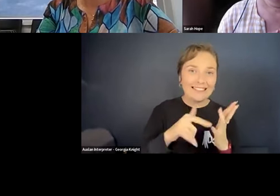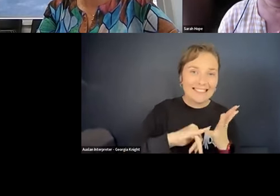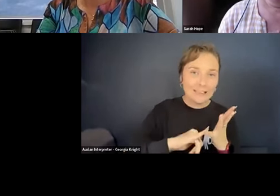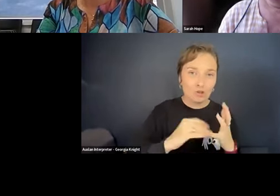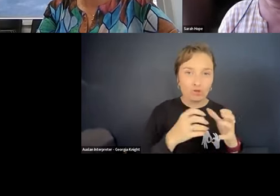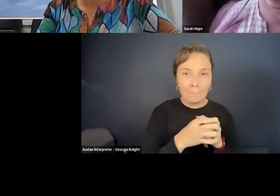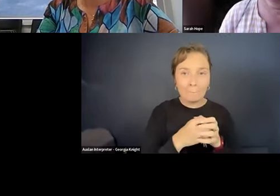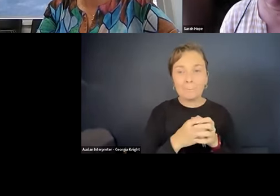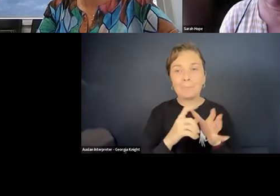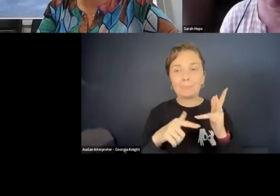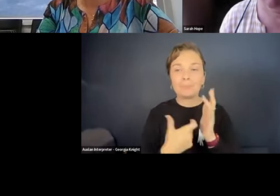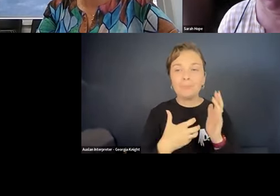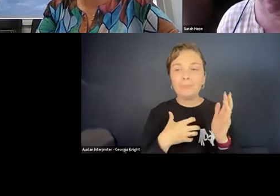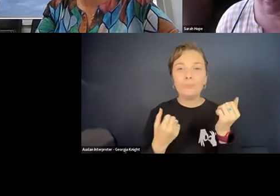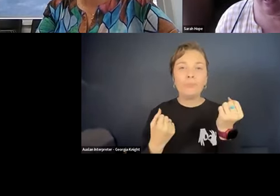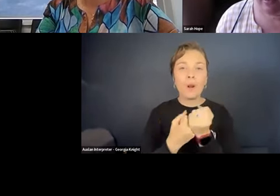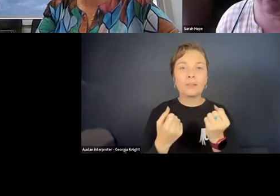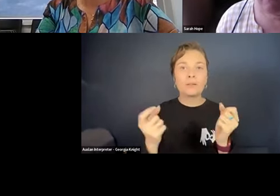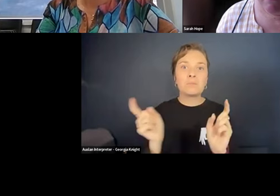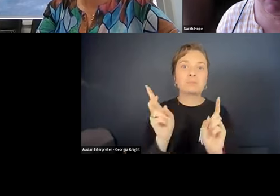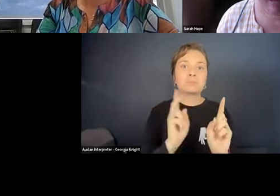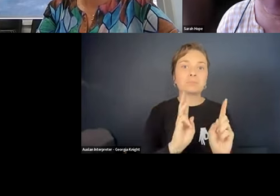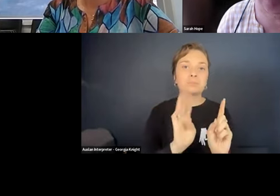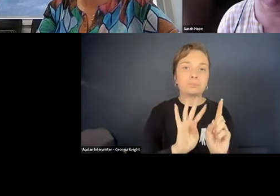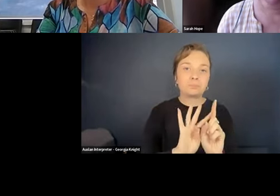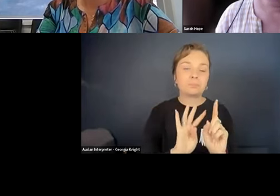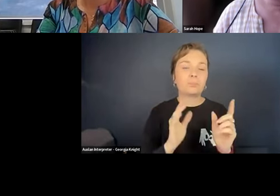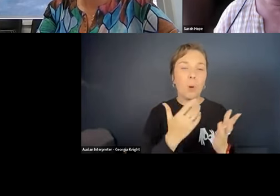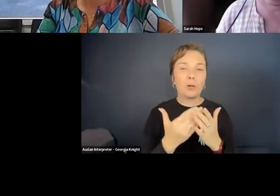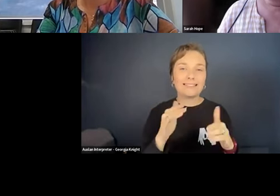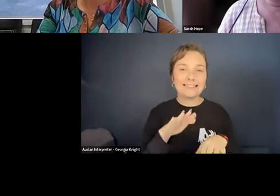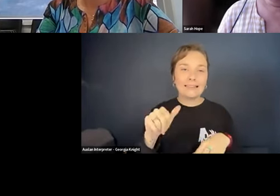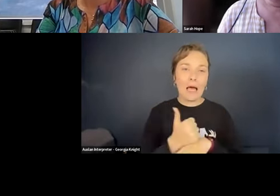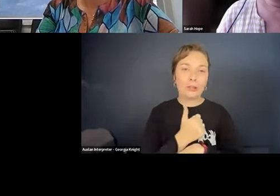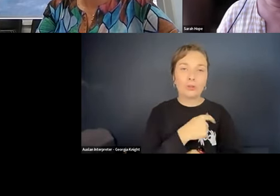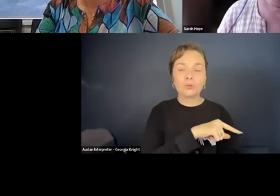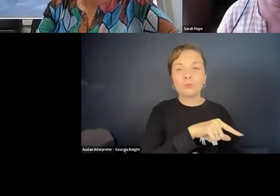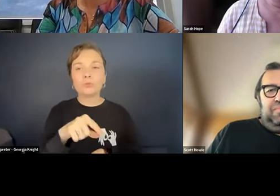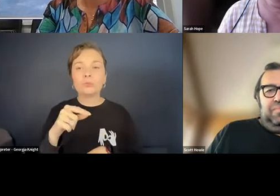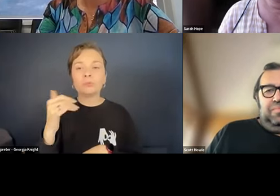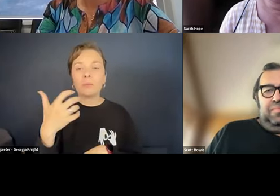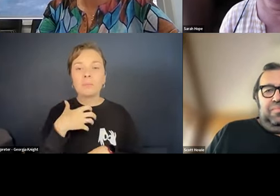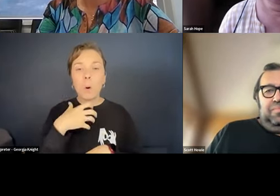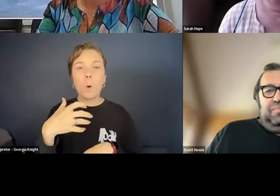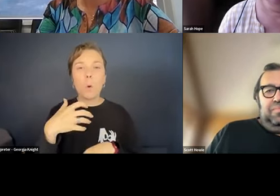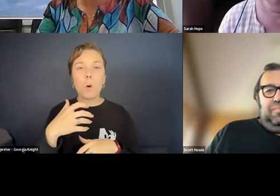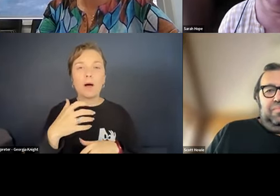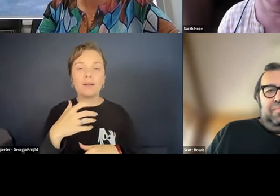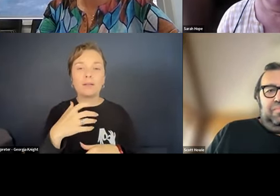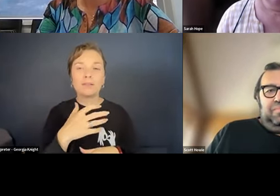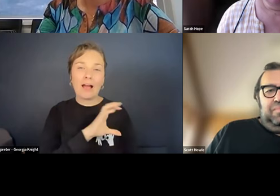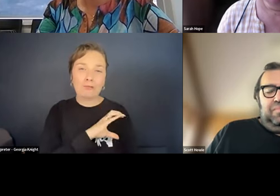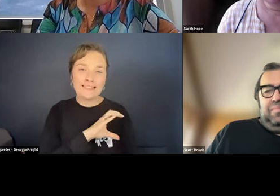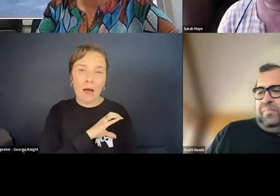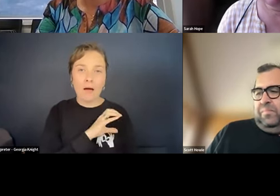supportive ensemble and maybe even written more kind of main characters, etc. But